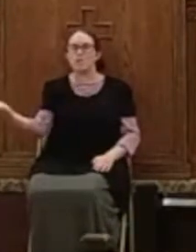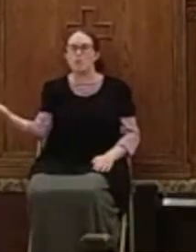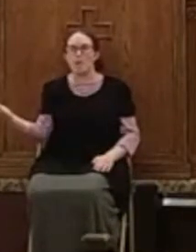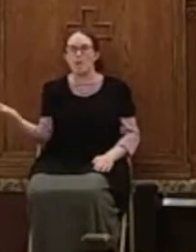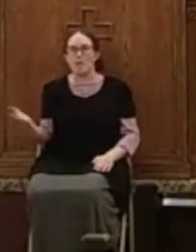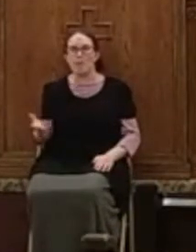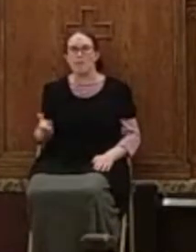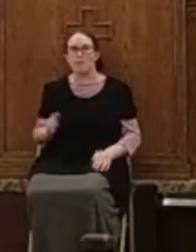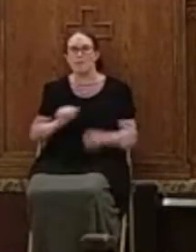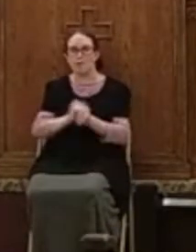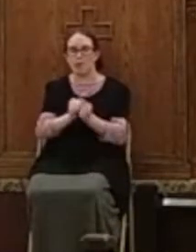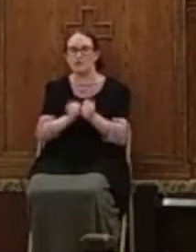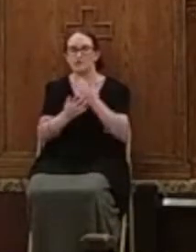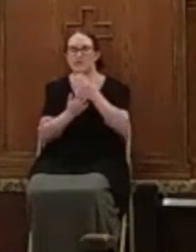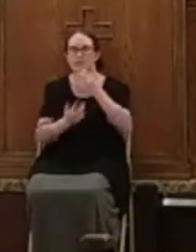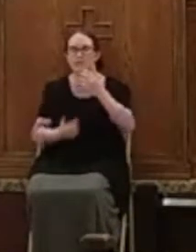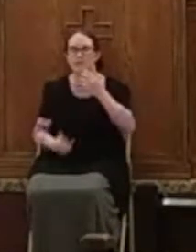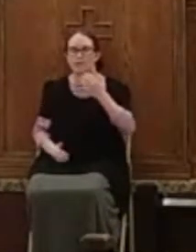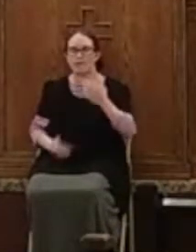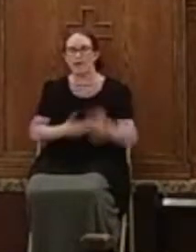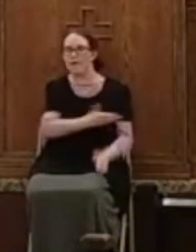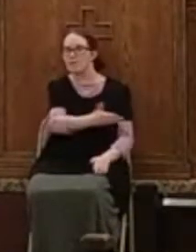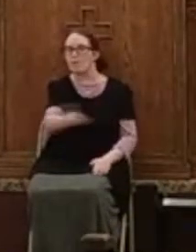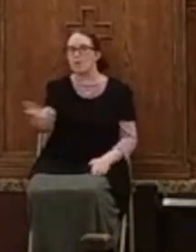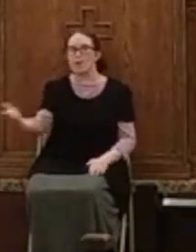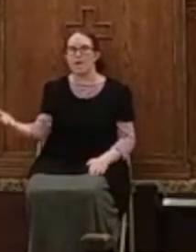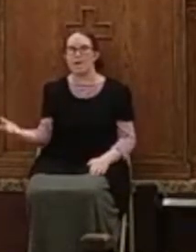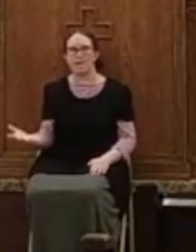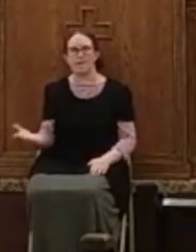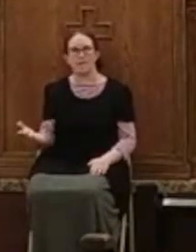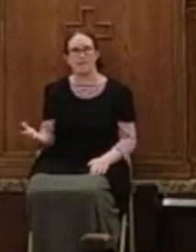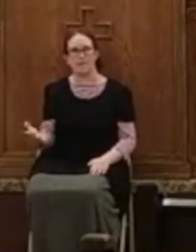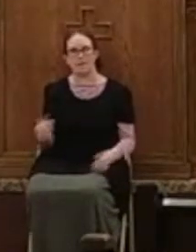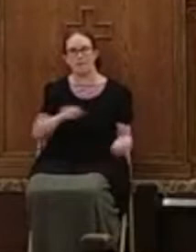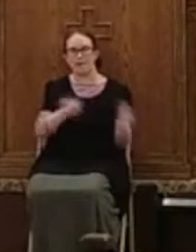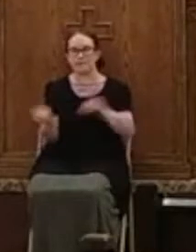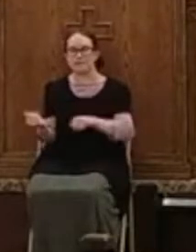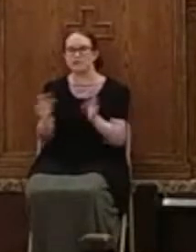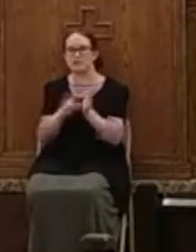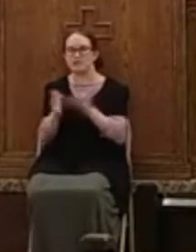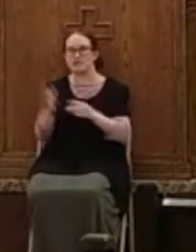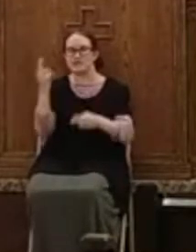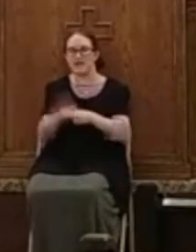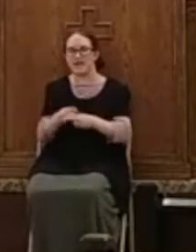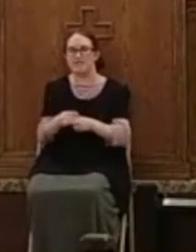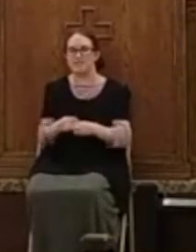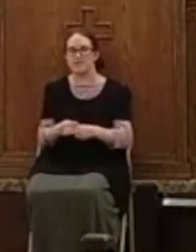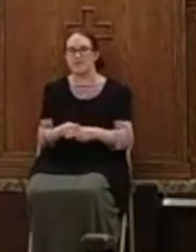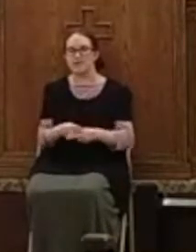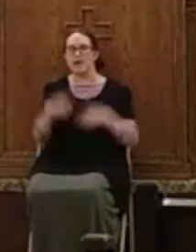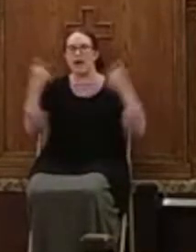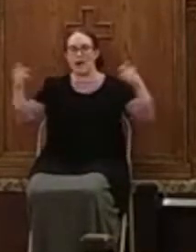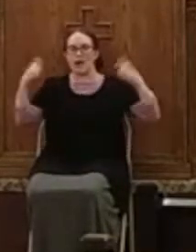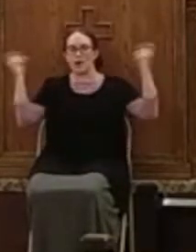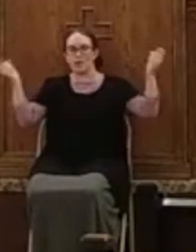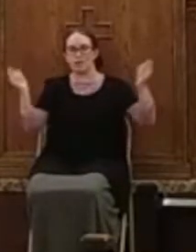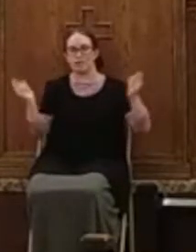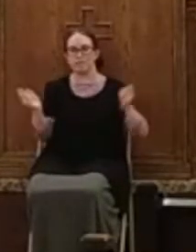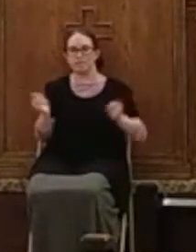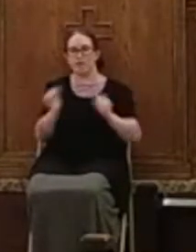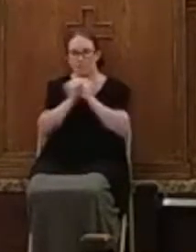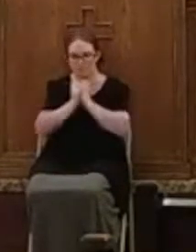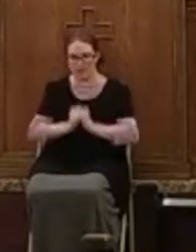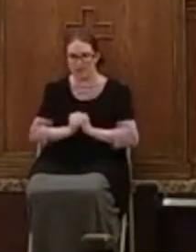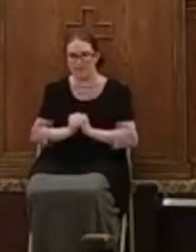Amen. That is washed in the blood. Everyone. Amen. That's been baptized in Jesus' name. Hallelujah. Amen.